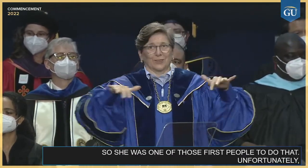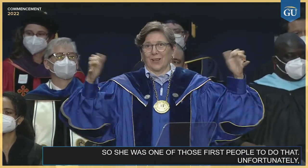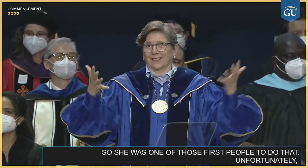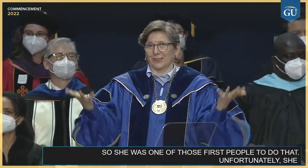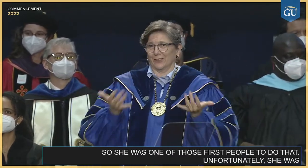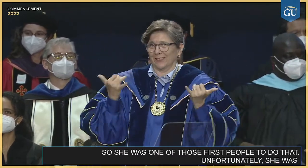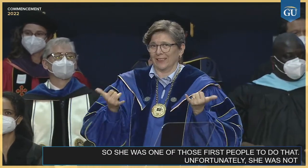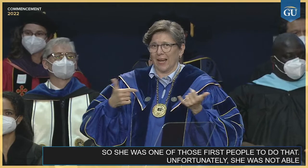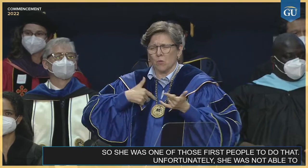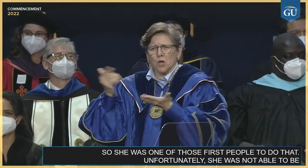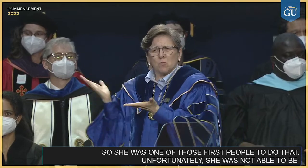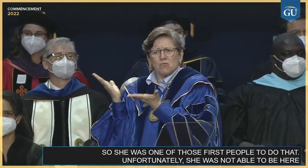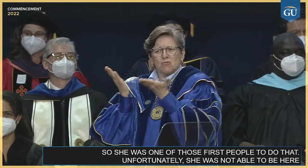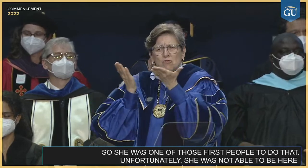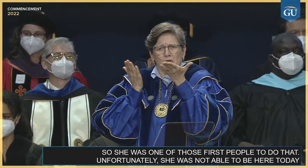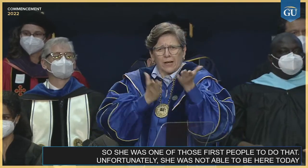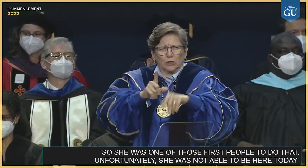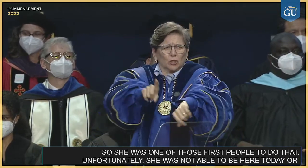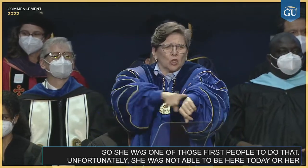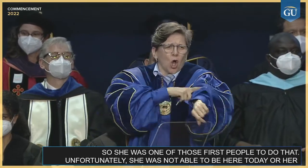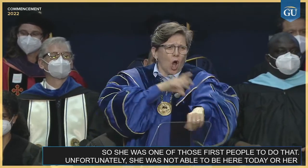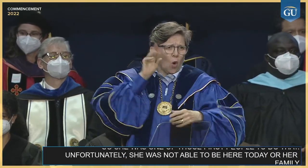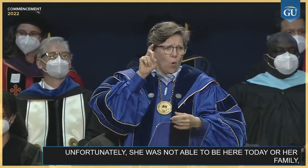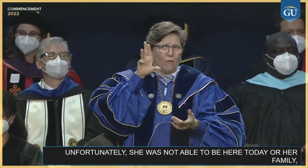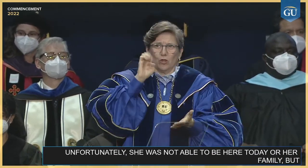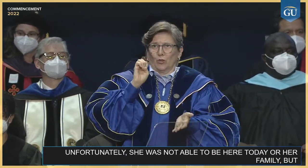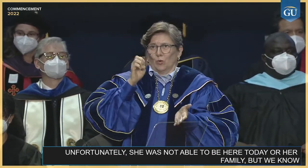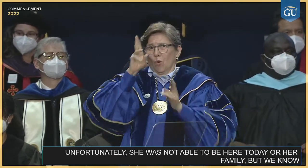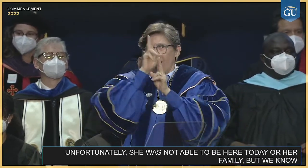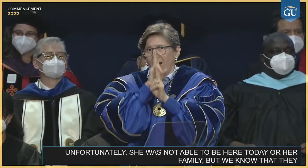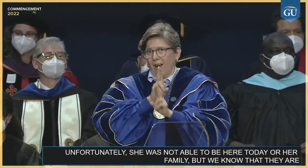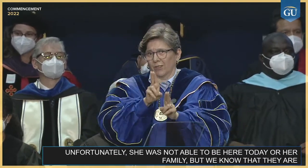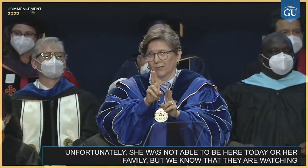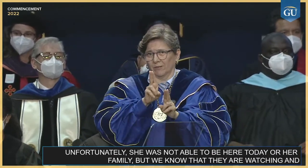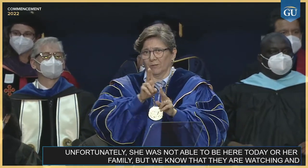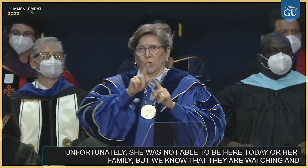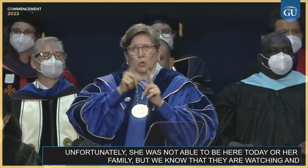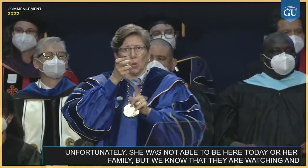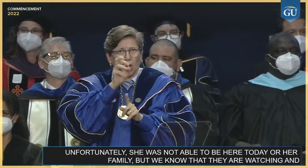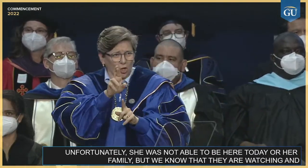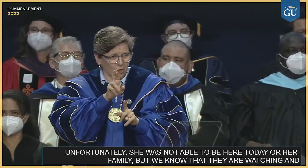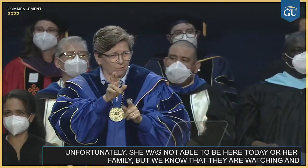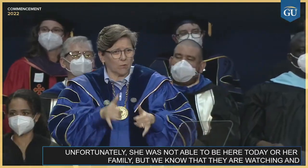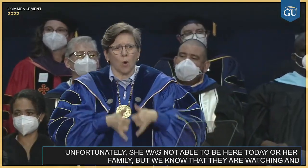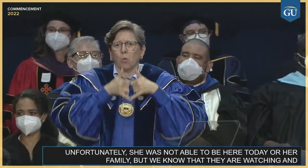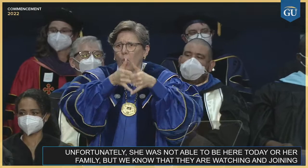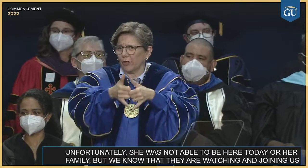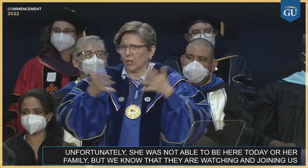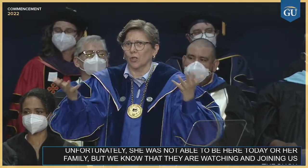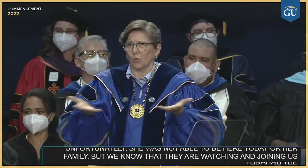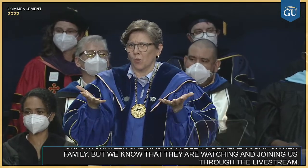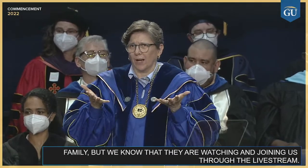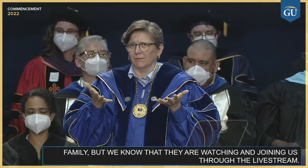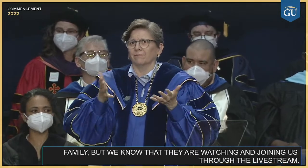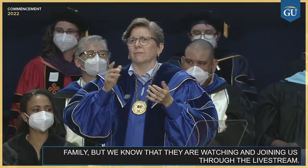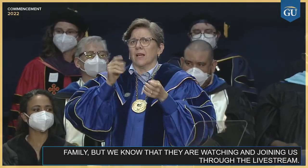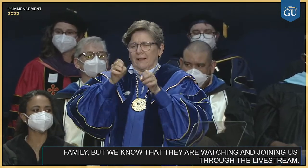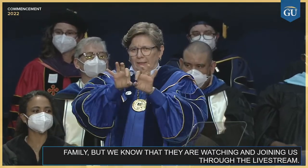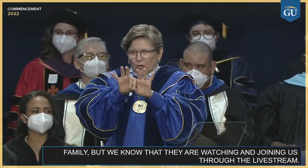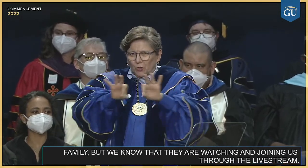But we know that they are watching and joining us through the live stream. I know that this recognition is long overdue, and